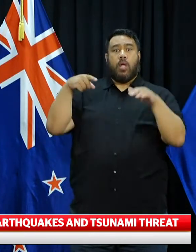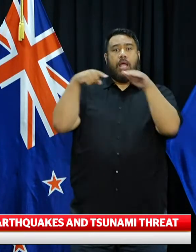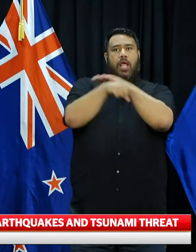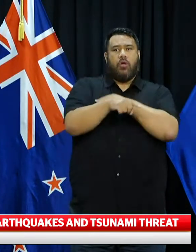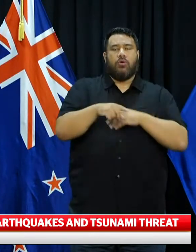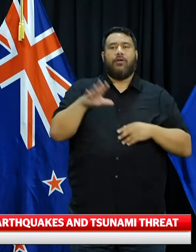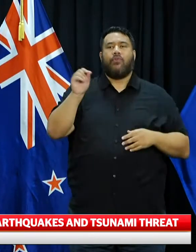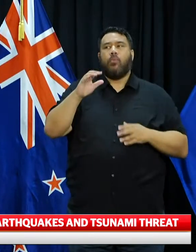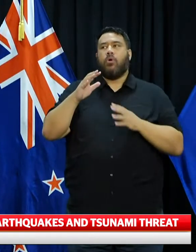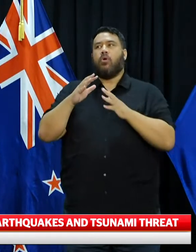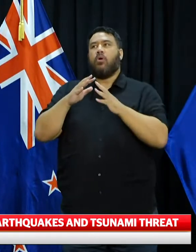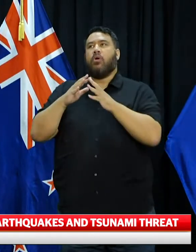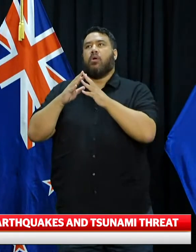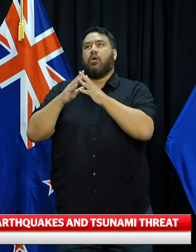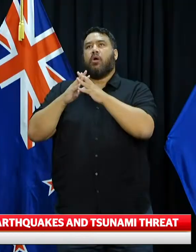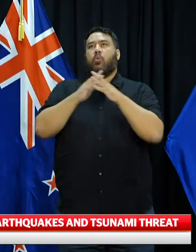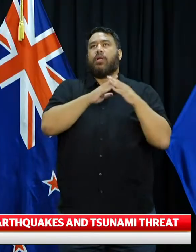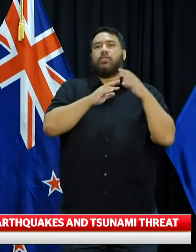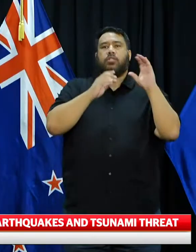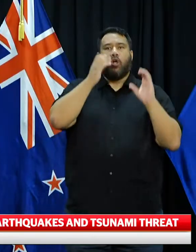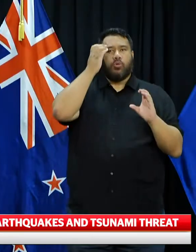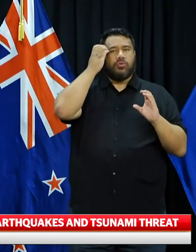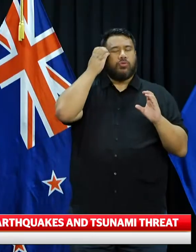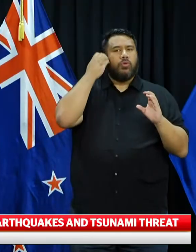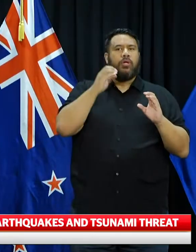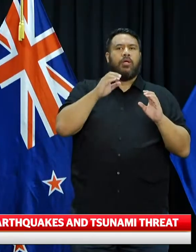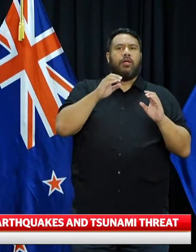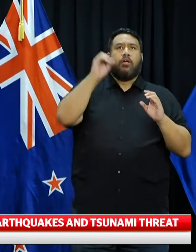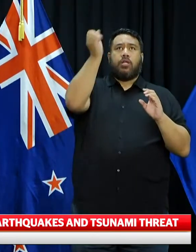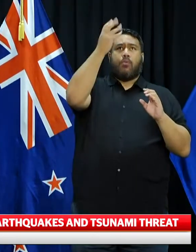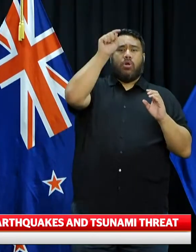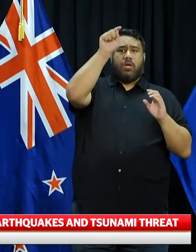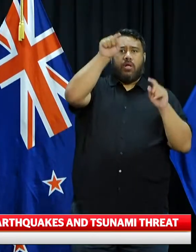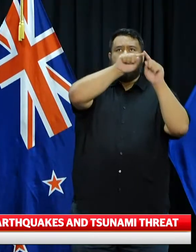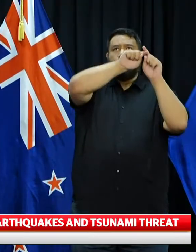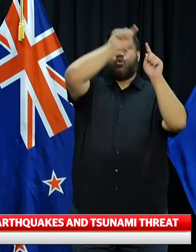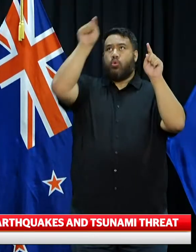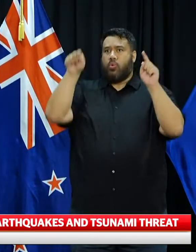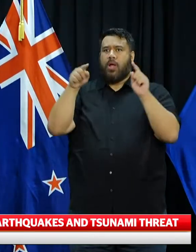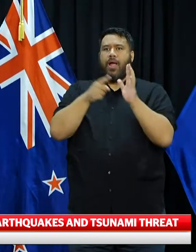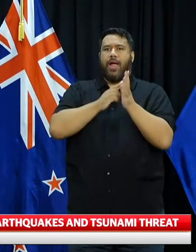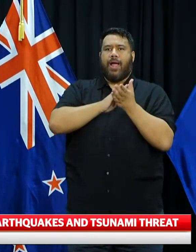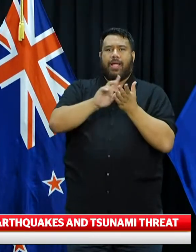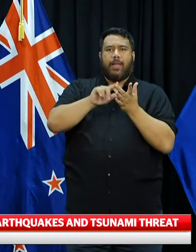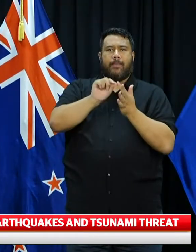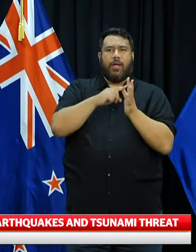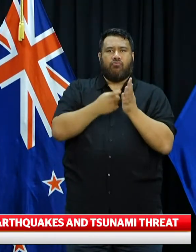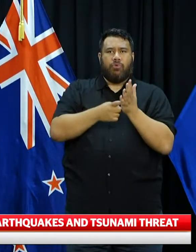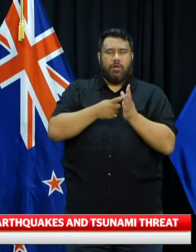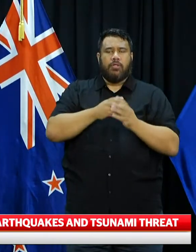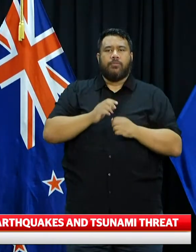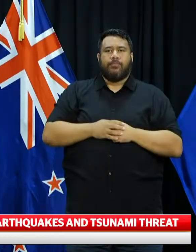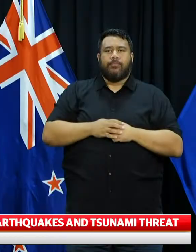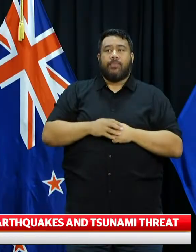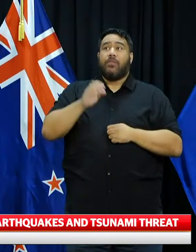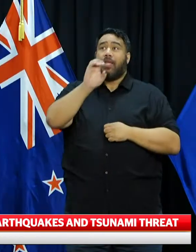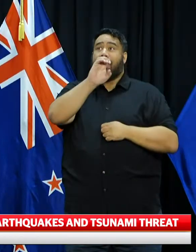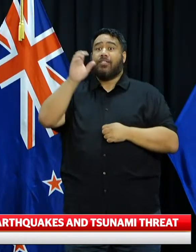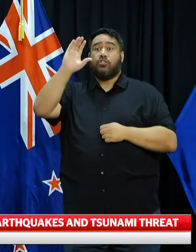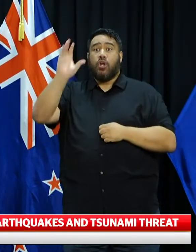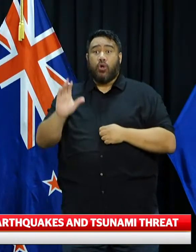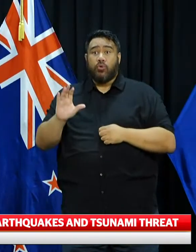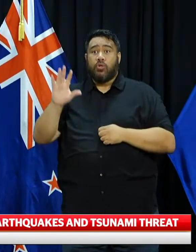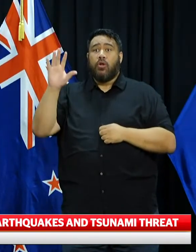west coast of the North Island, from Cape Reinga to Ahipara, the east coast of the North Island from Cape Reinga